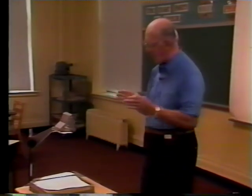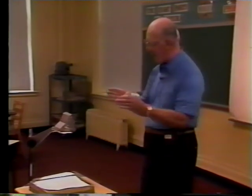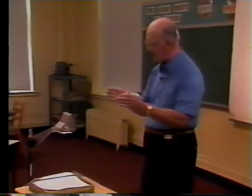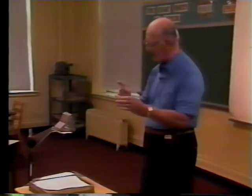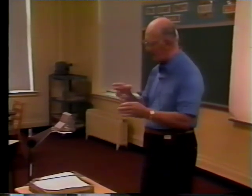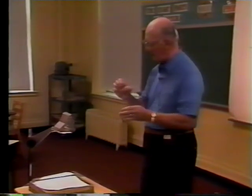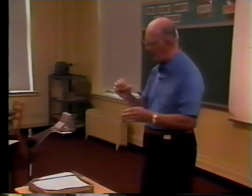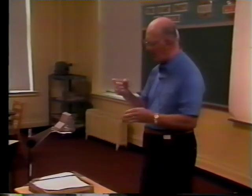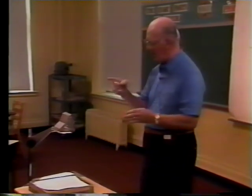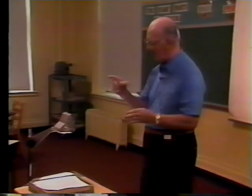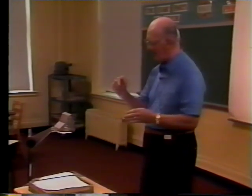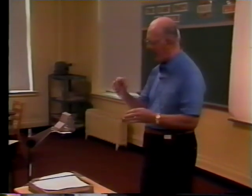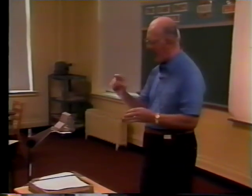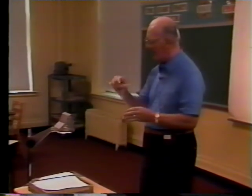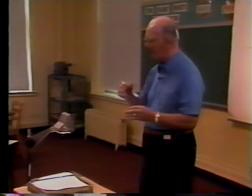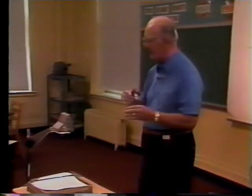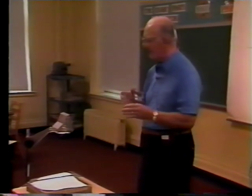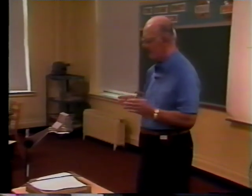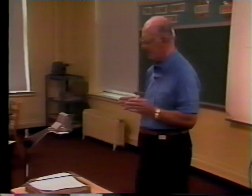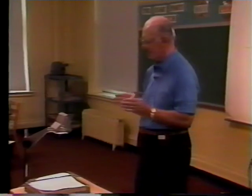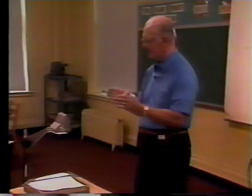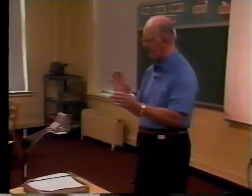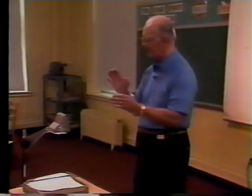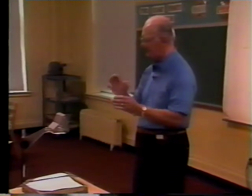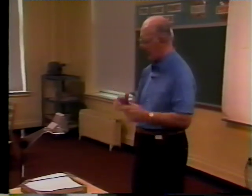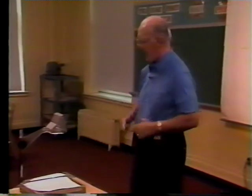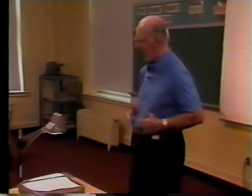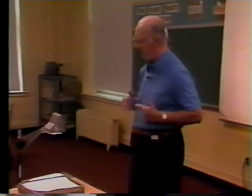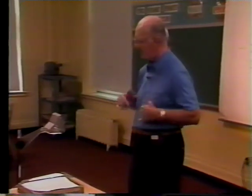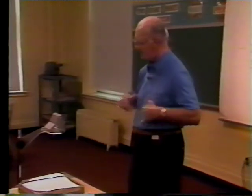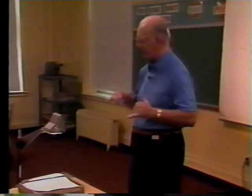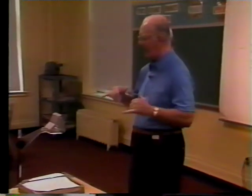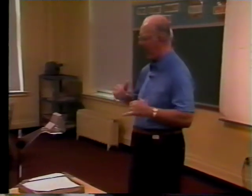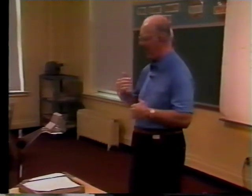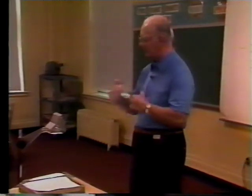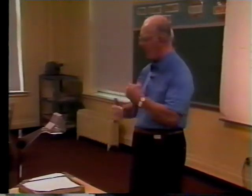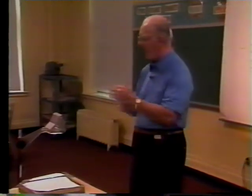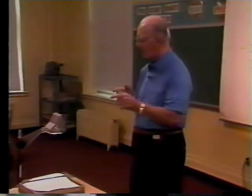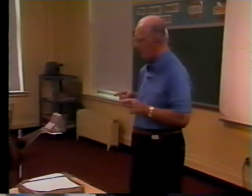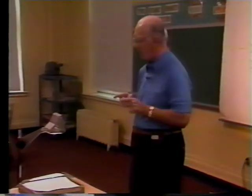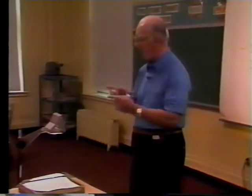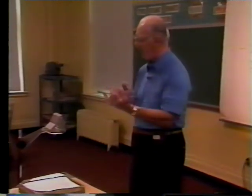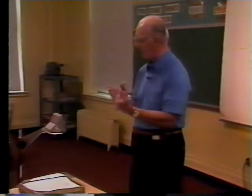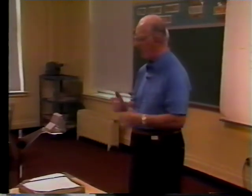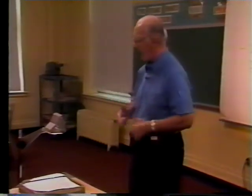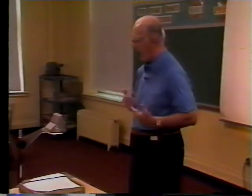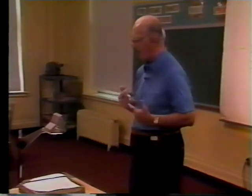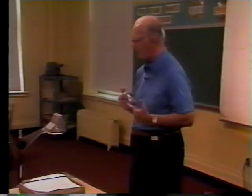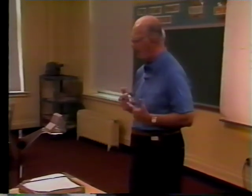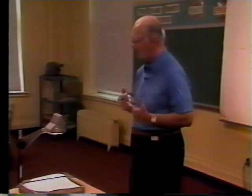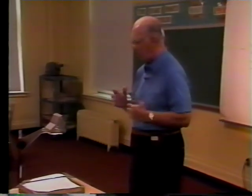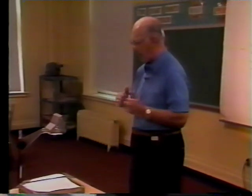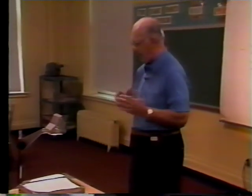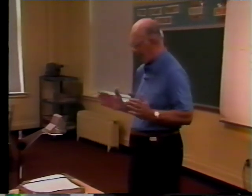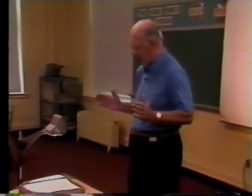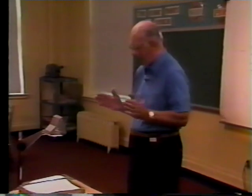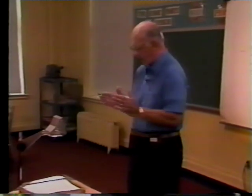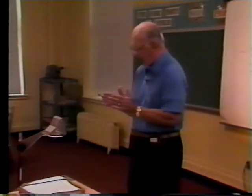straight the gate means his life still has a way to go through life, no matter how